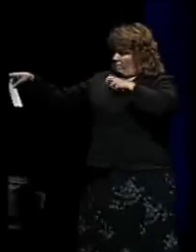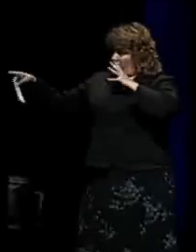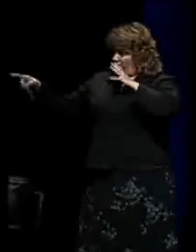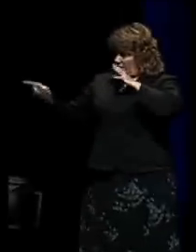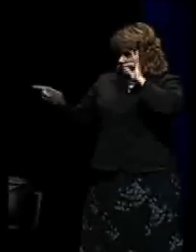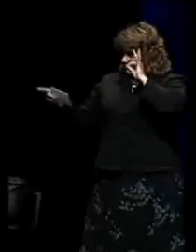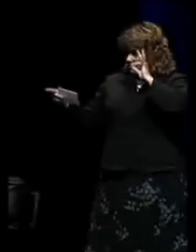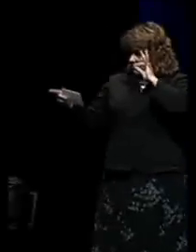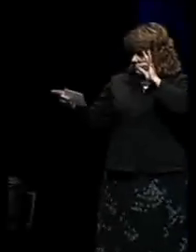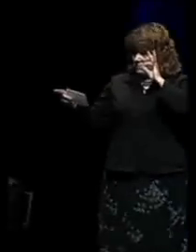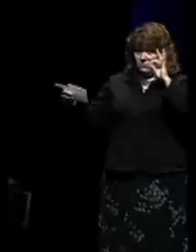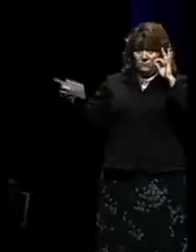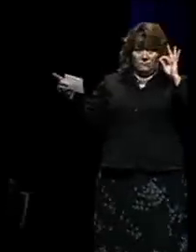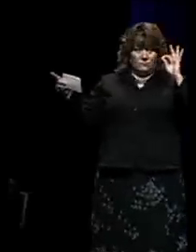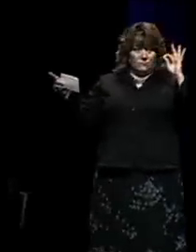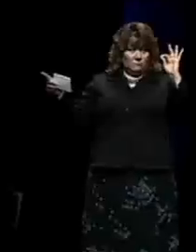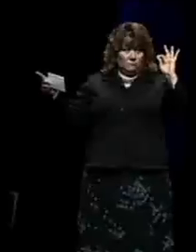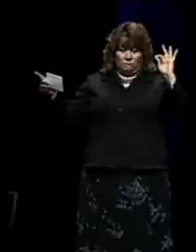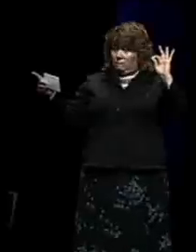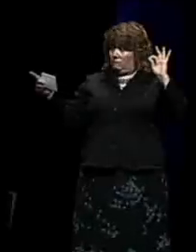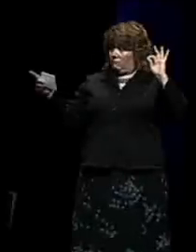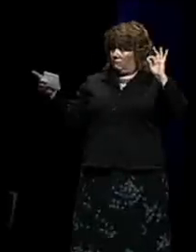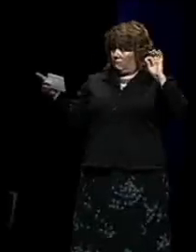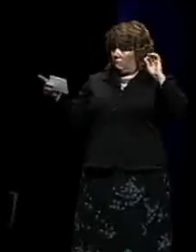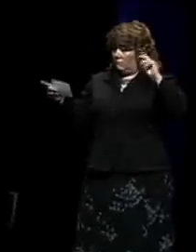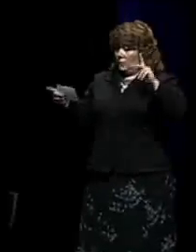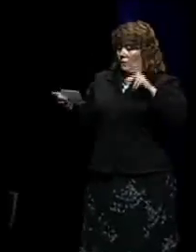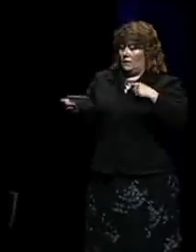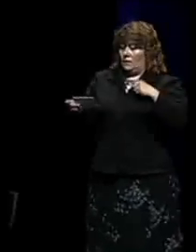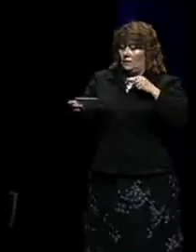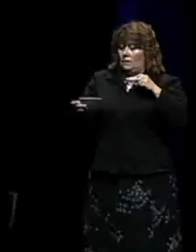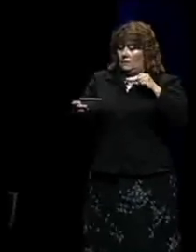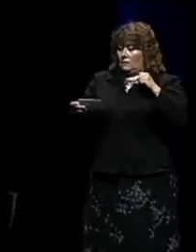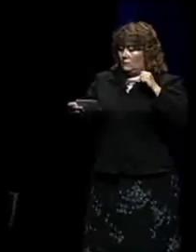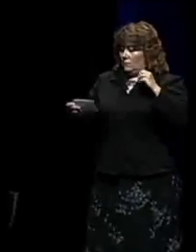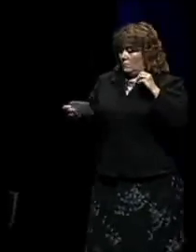Can people see me from here? The interpreters can see me from here? Okay.